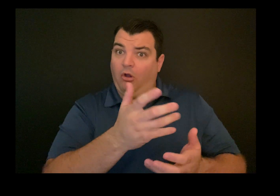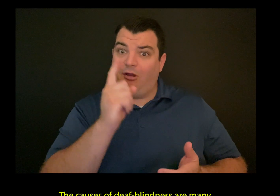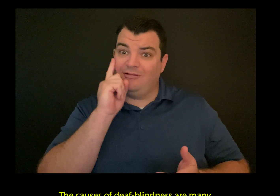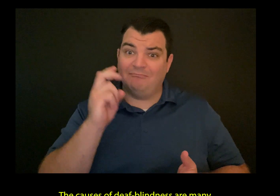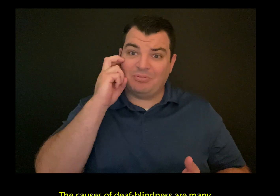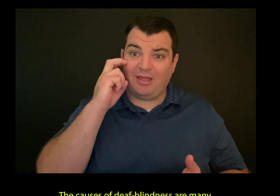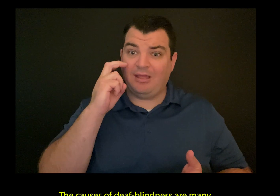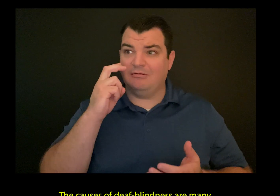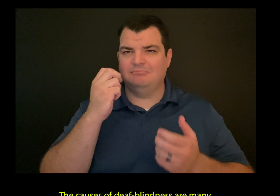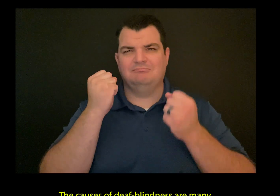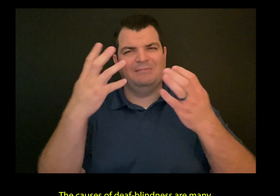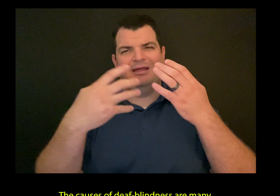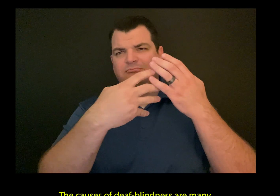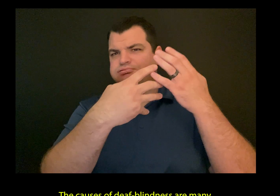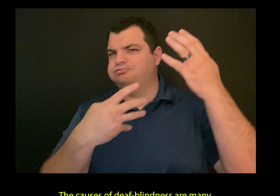The causes of deafblindness are many.